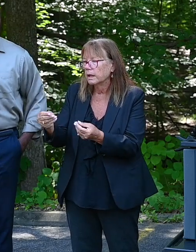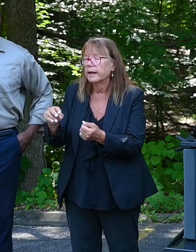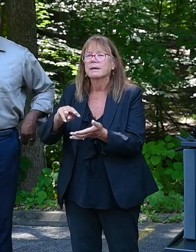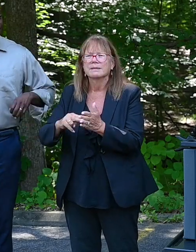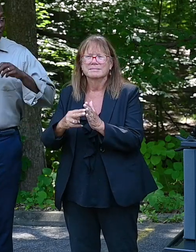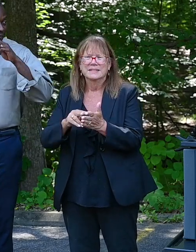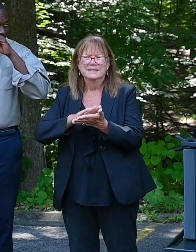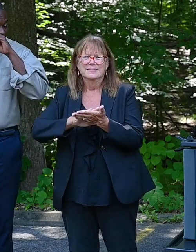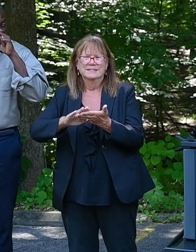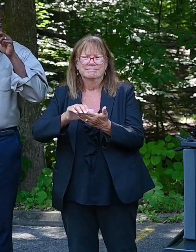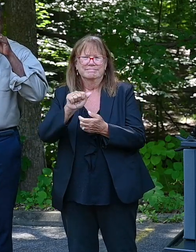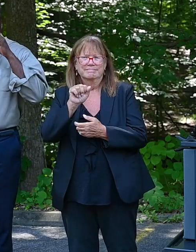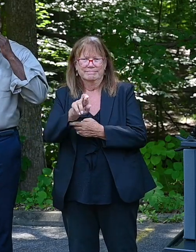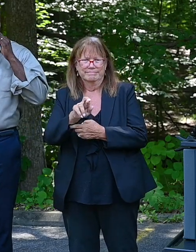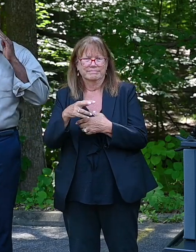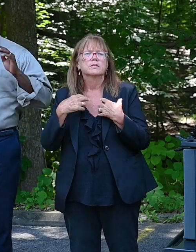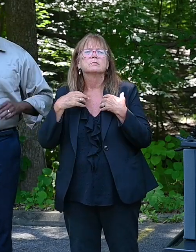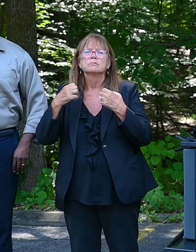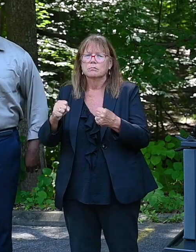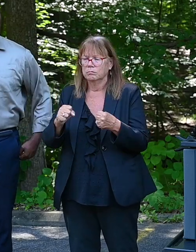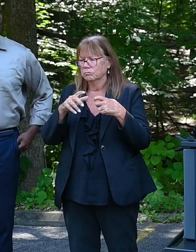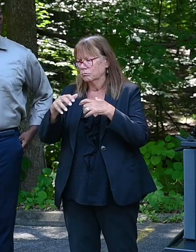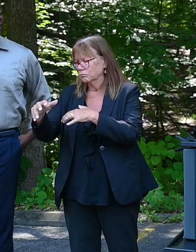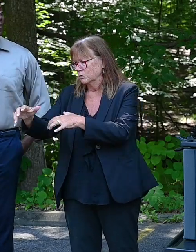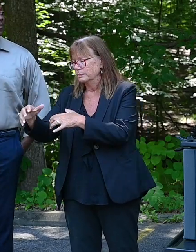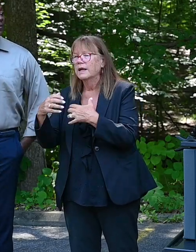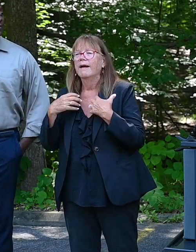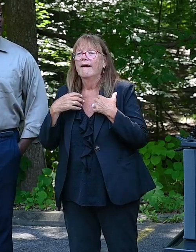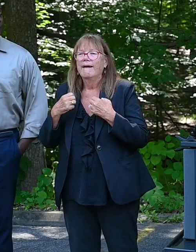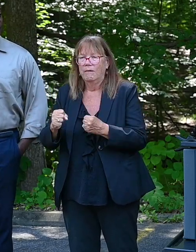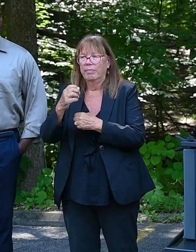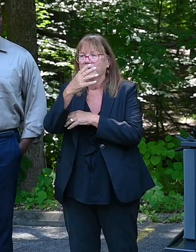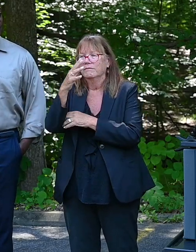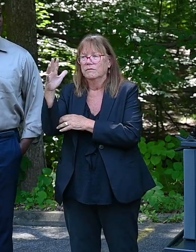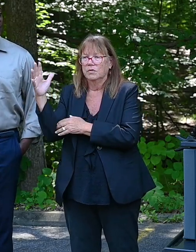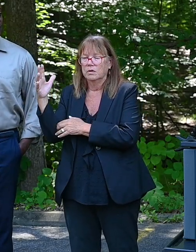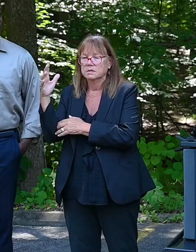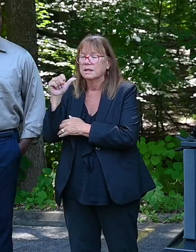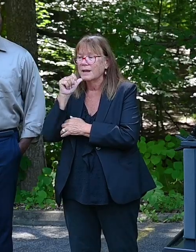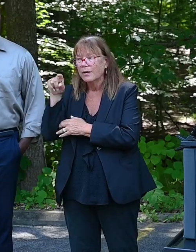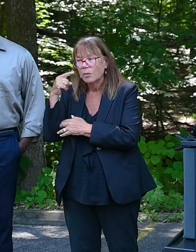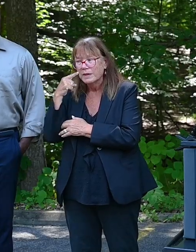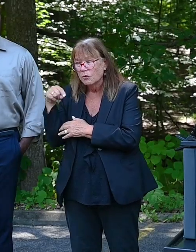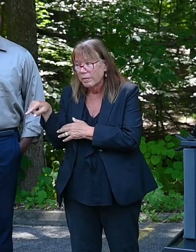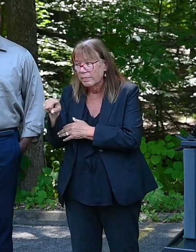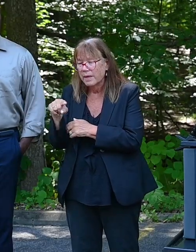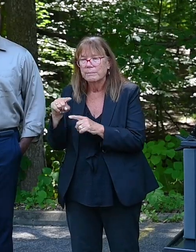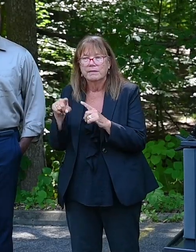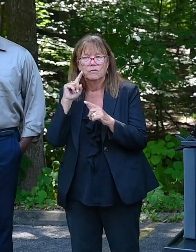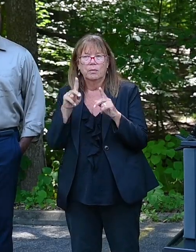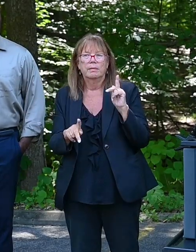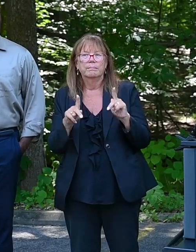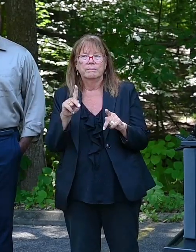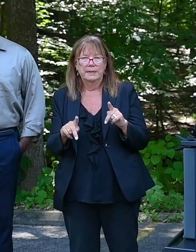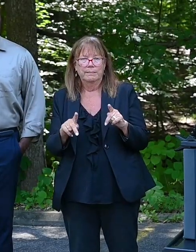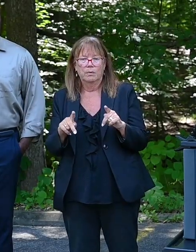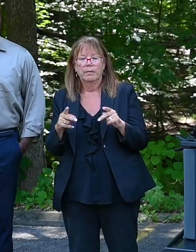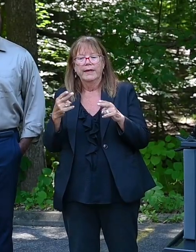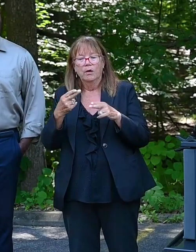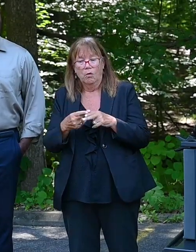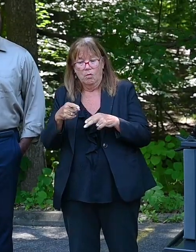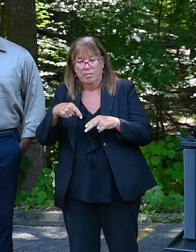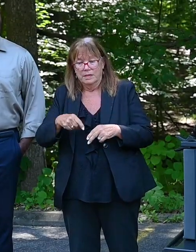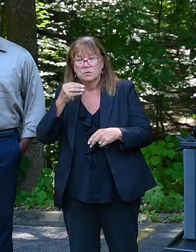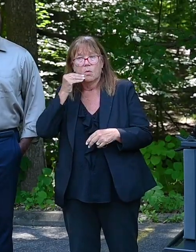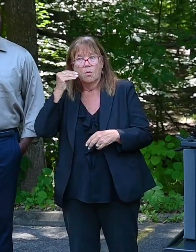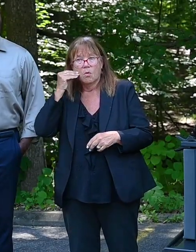stronger stream systems, and healthier forests, not just for nature's sake, but for the people who call this community home. Forests like this